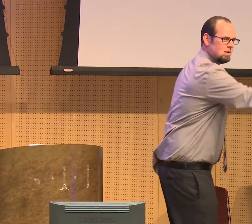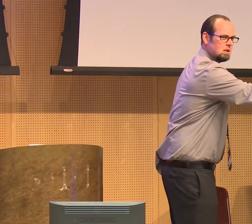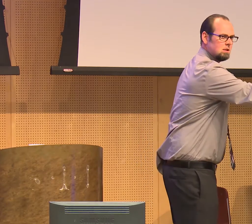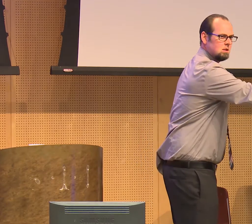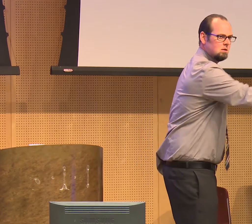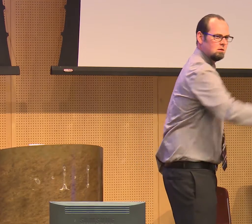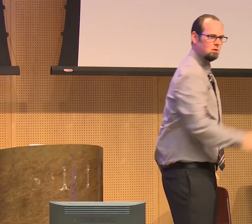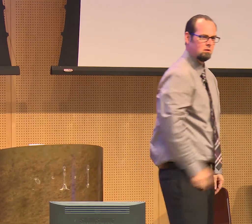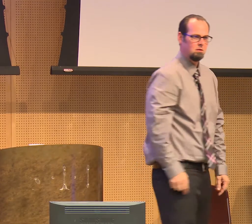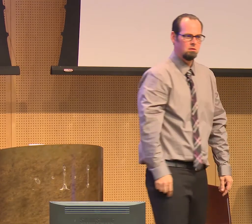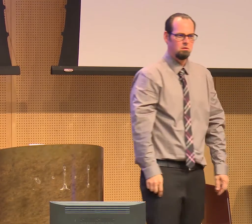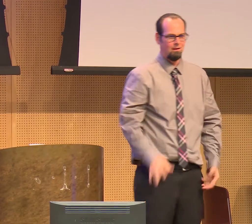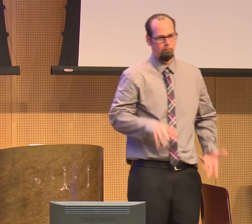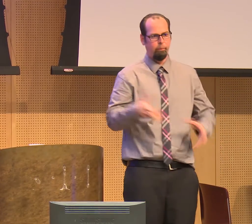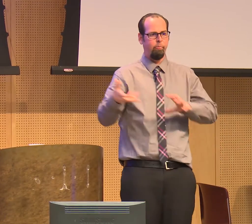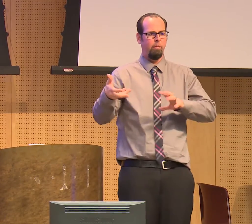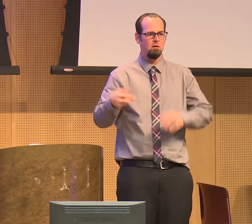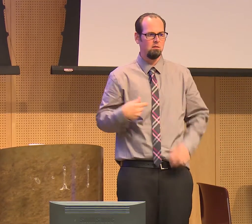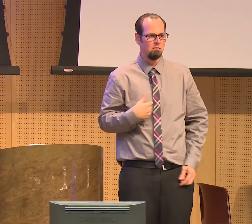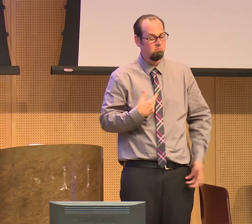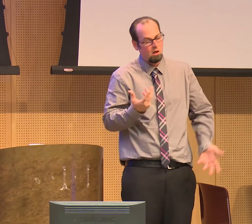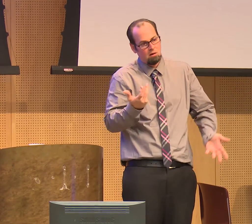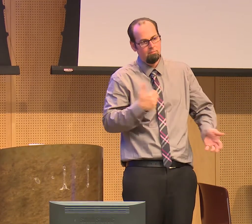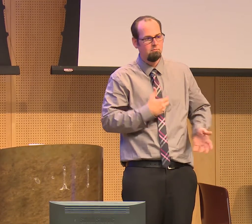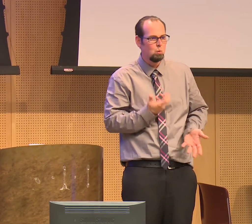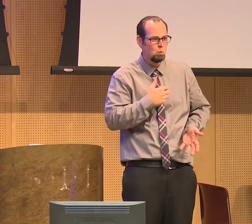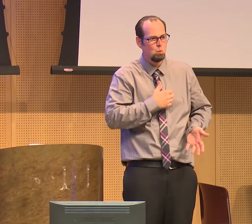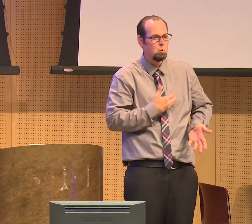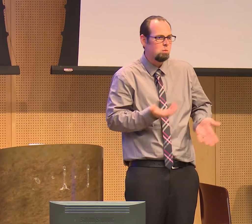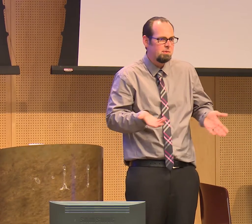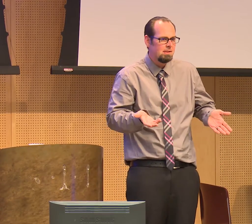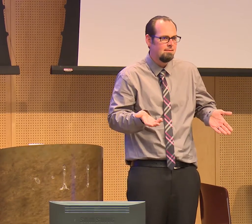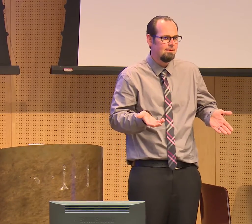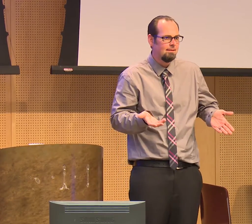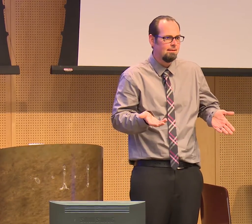button. Things were fouled up, but that's what they told me to do.